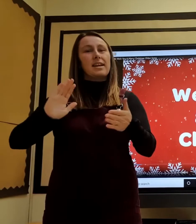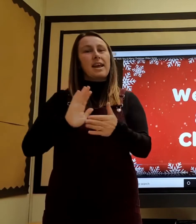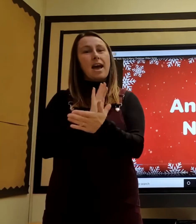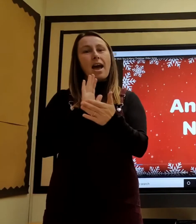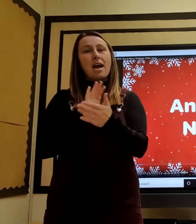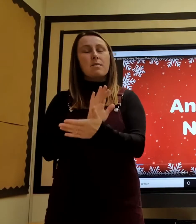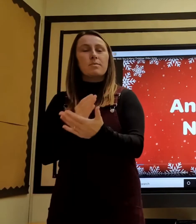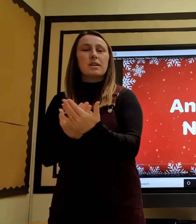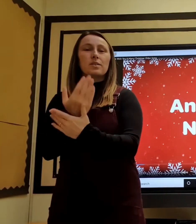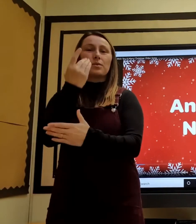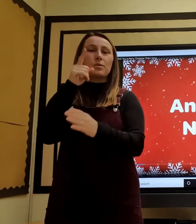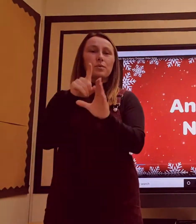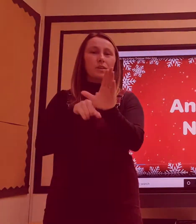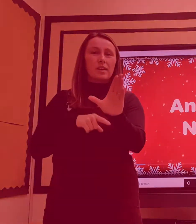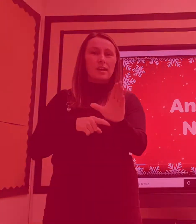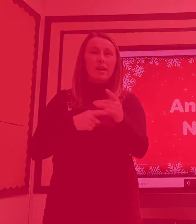a Happy New Year.